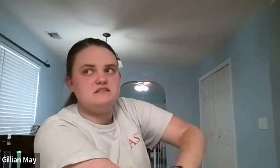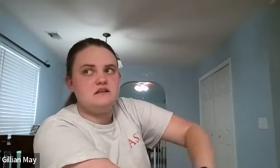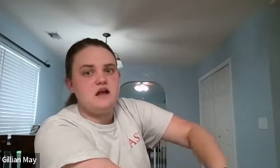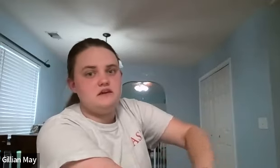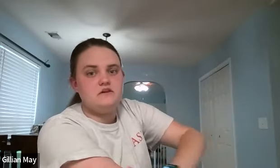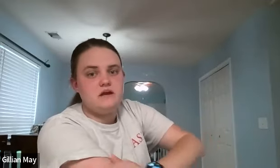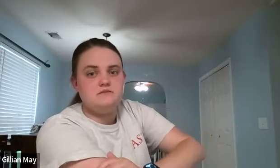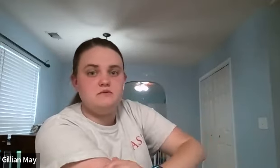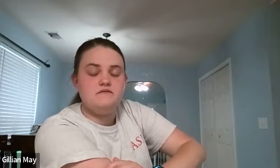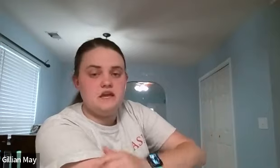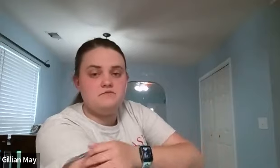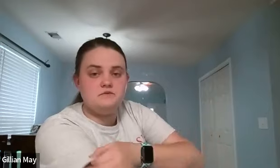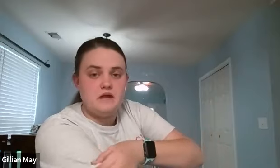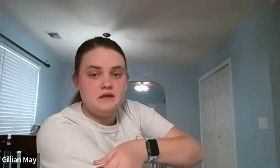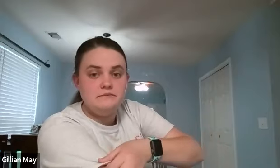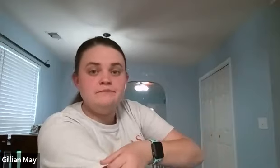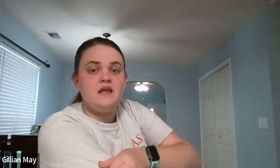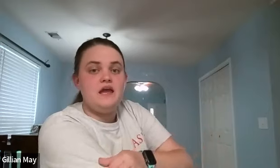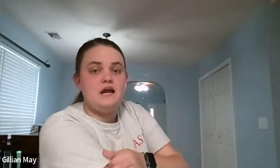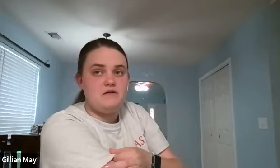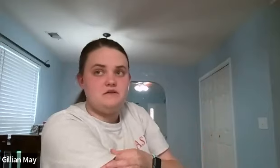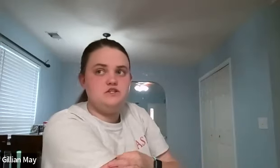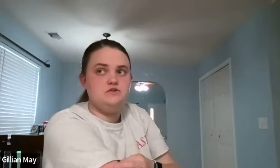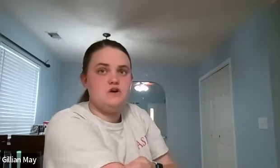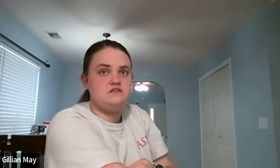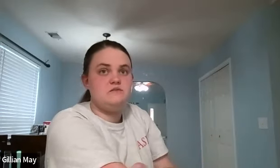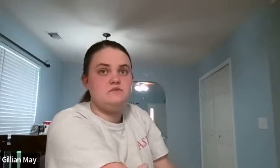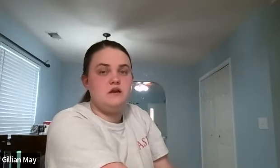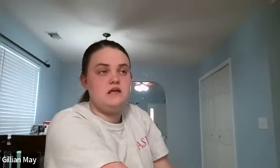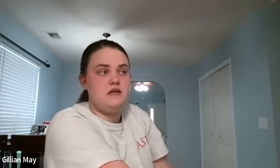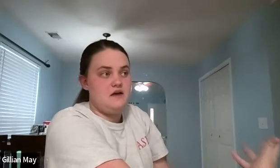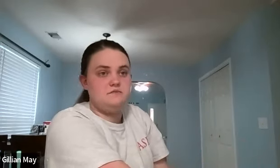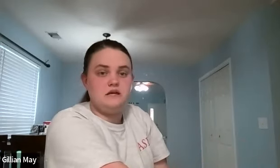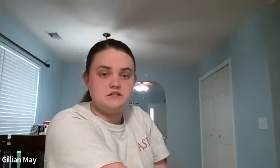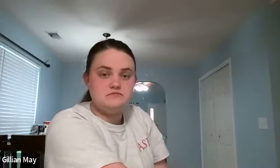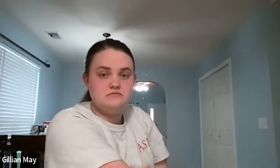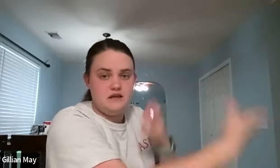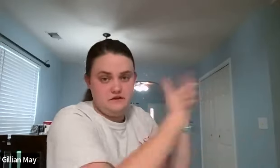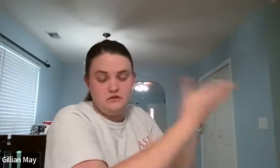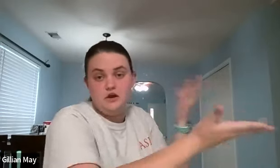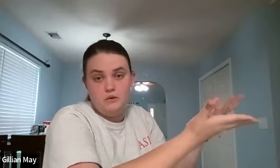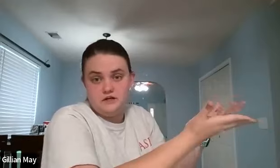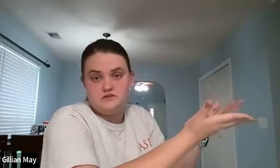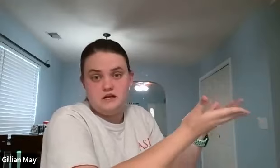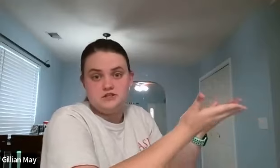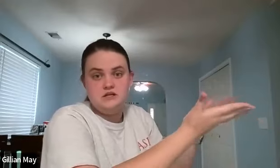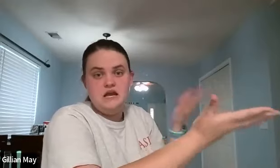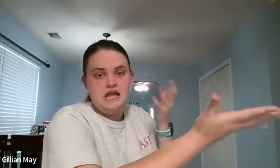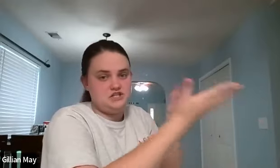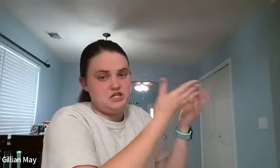Basically, I think of them as people if they came from Spain and I'm having to talk to them and they have Spanish. Like they only know Spanish. It's just